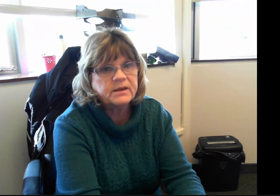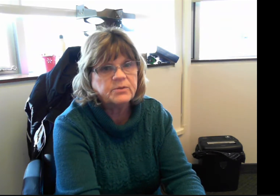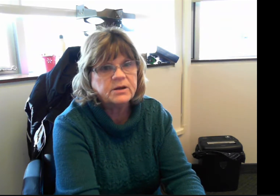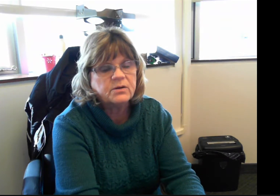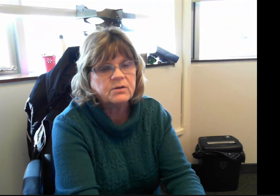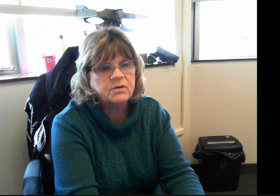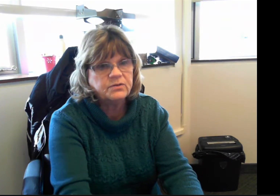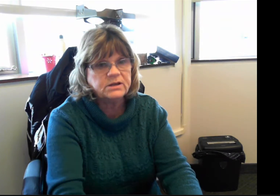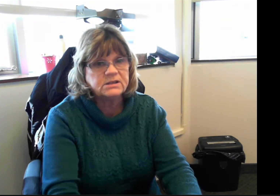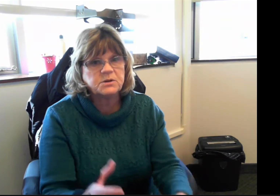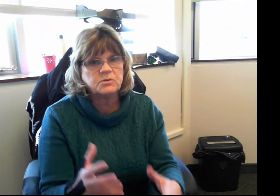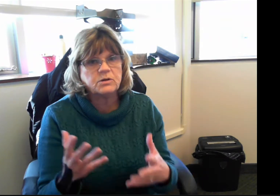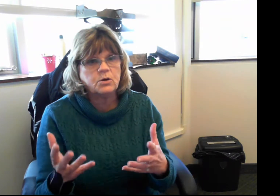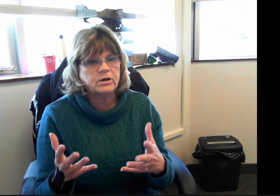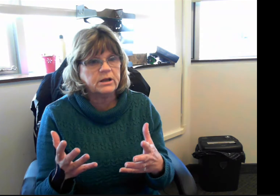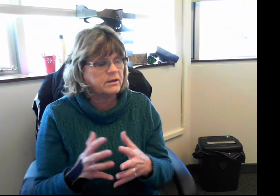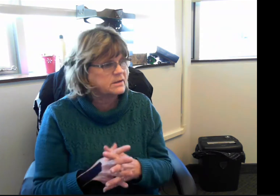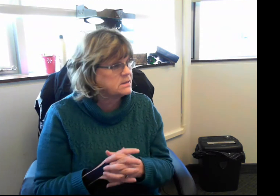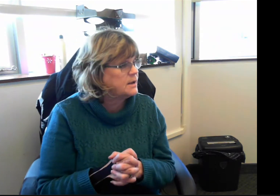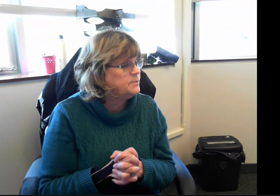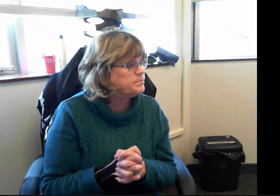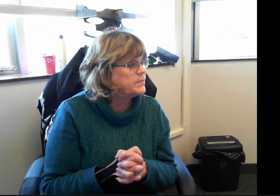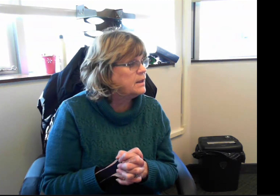There we go. Hopefully it's been recording all this time.